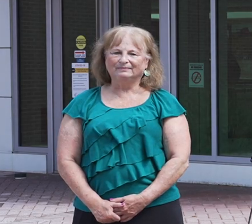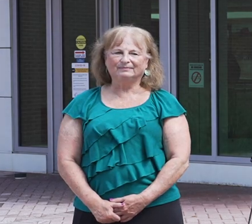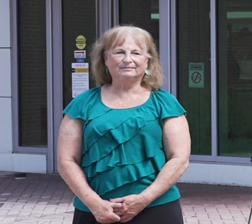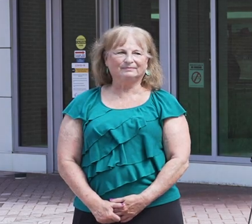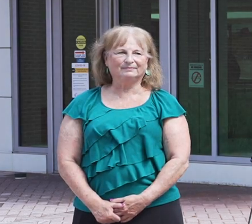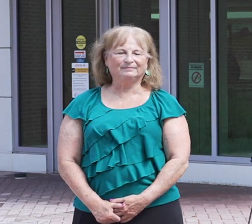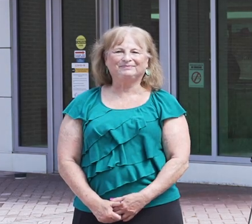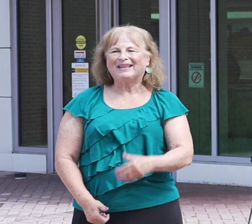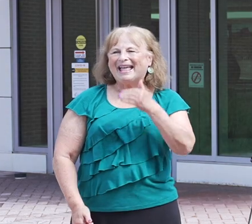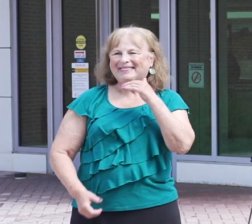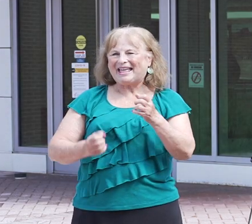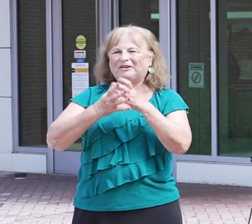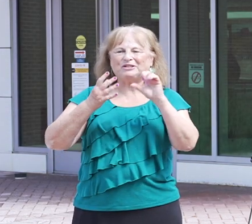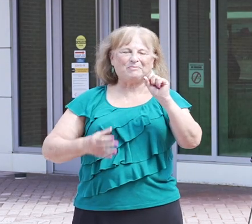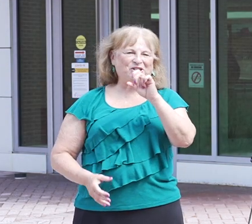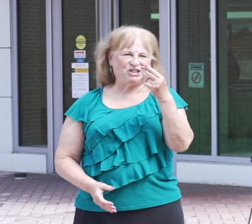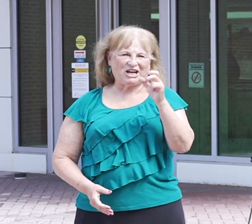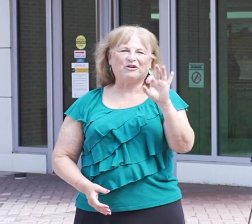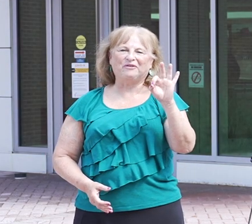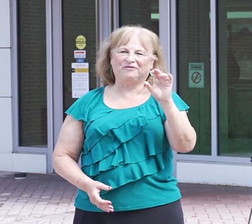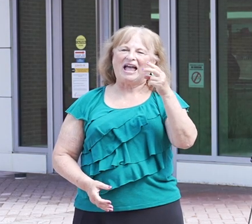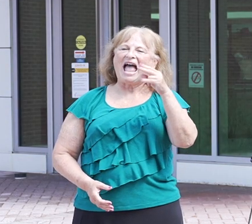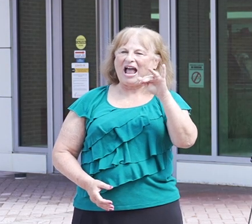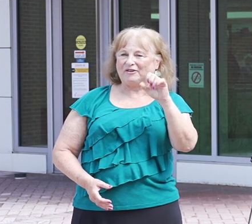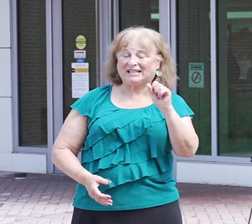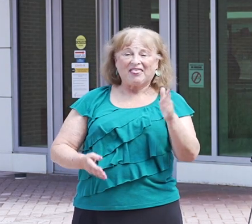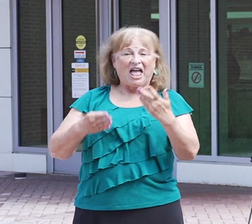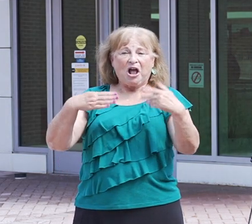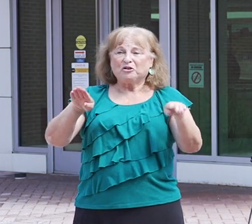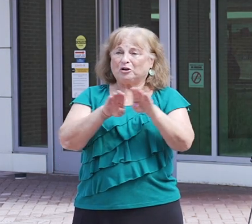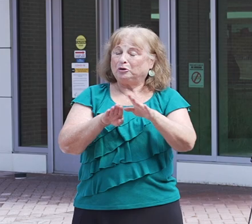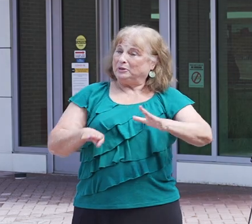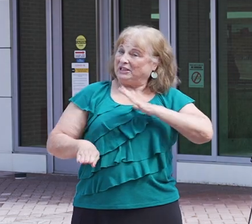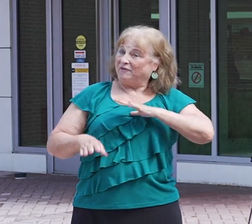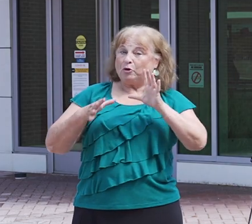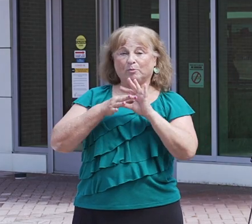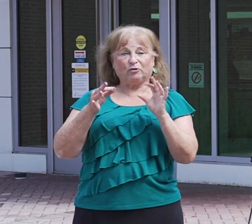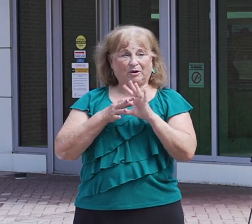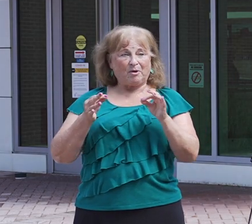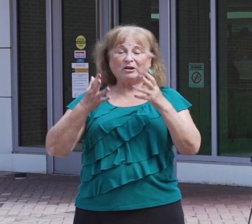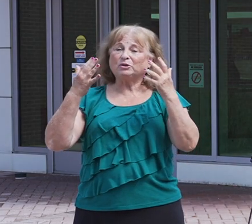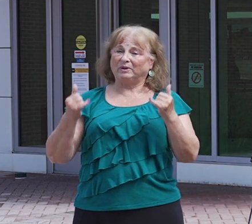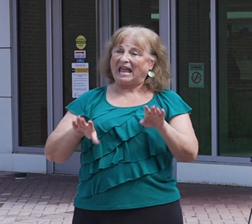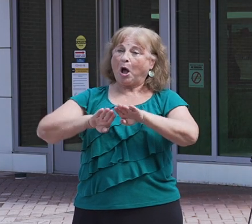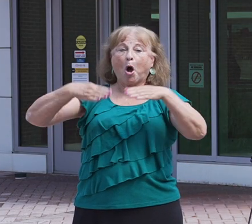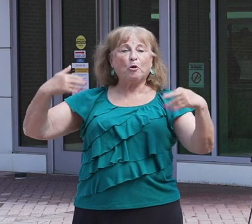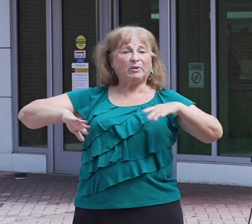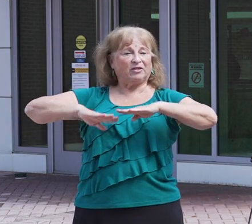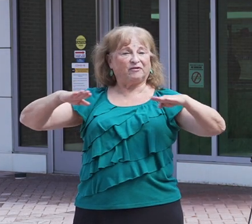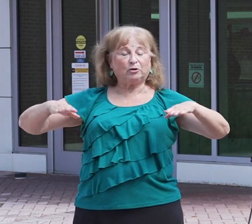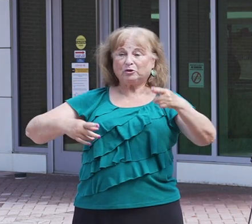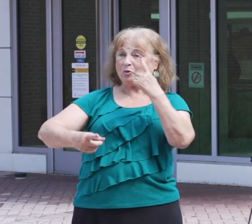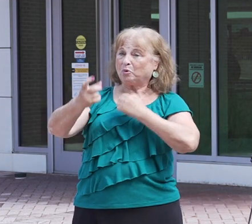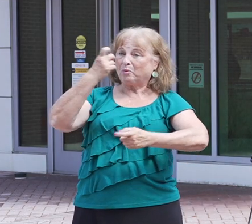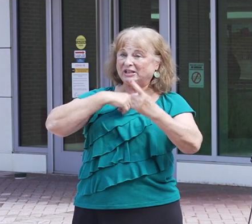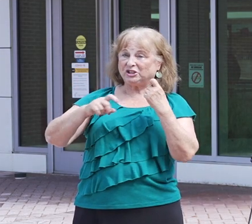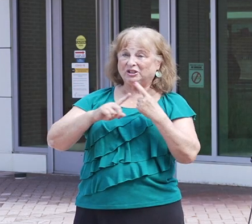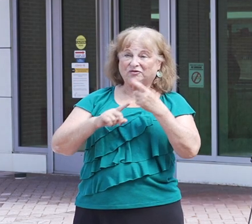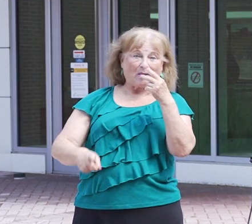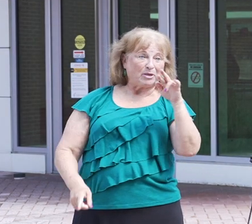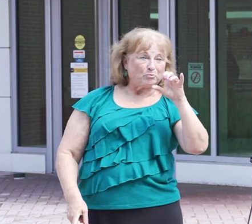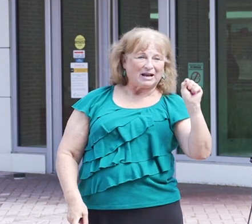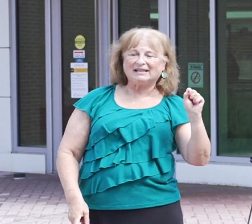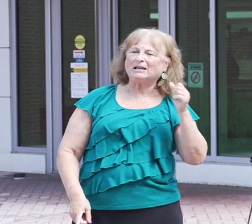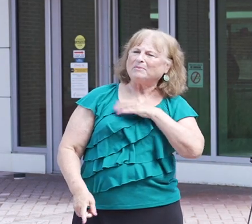Great. Thank you so much, Sheriff Harris. And that concludes our formal remarks. We'll now open the floor for questions from the